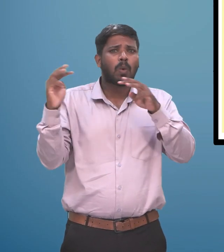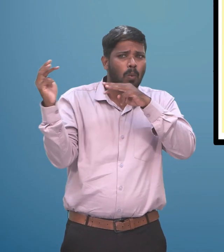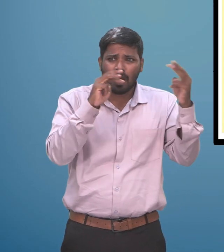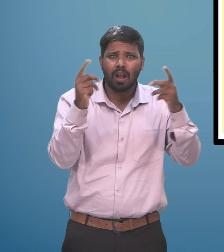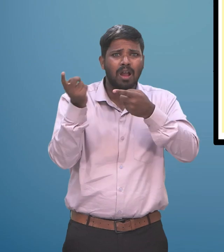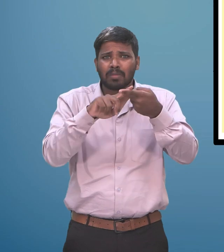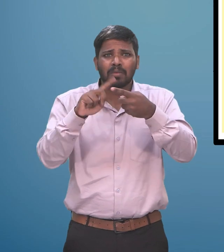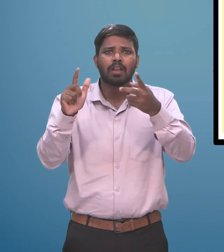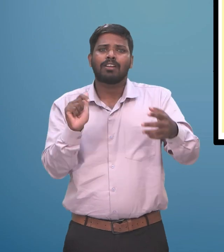heroes